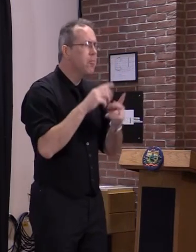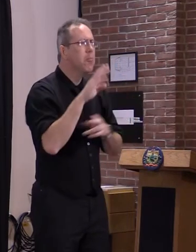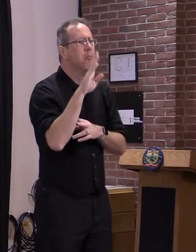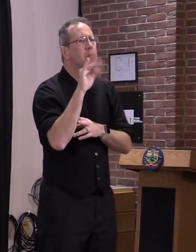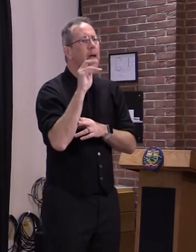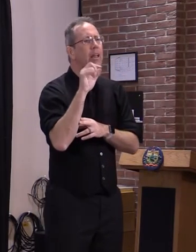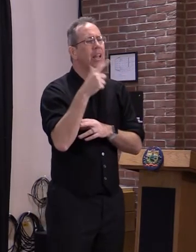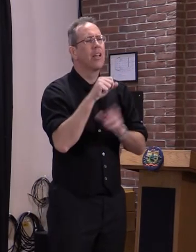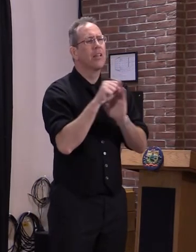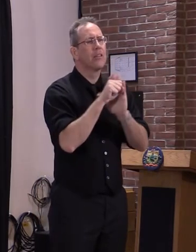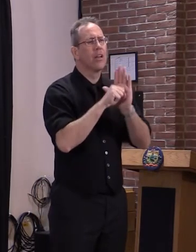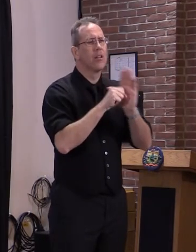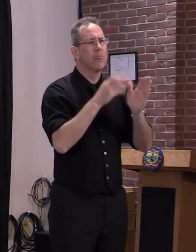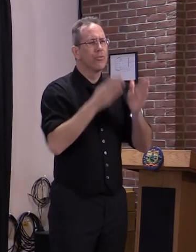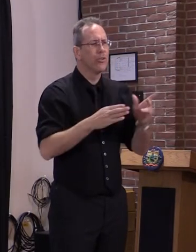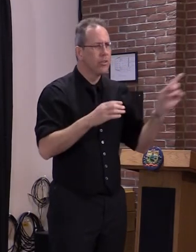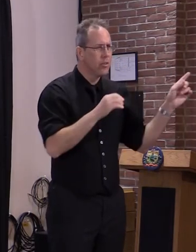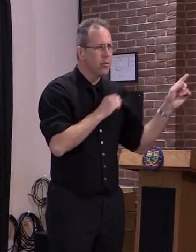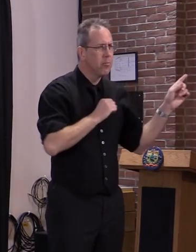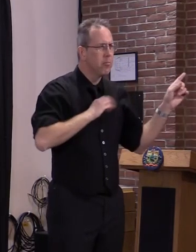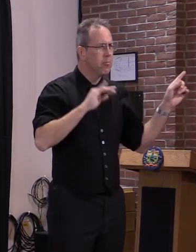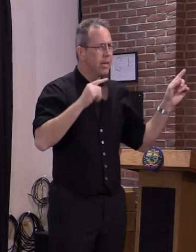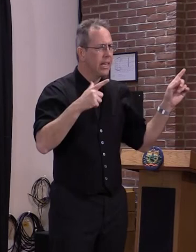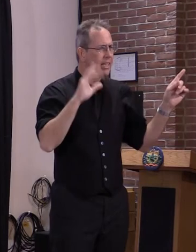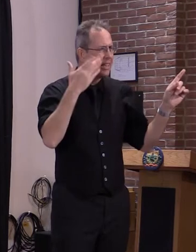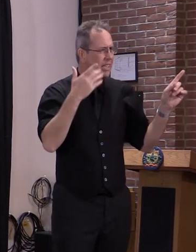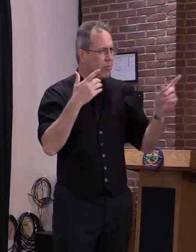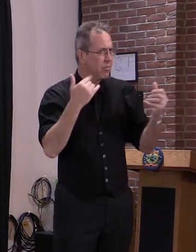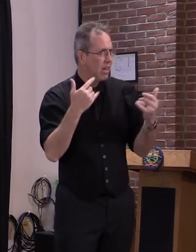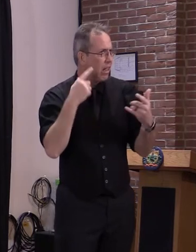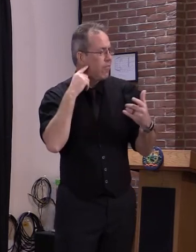brought that to light earlier. I just hadn't heard about it.